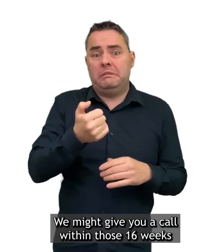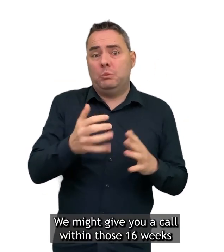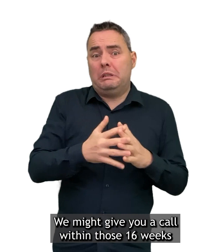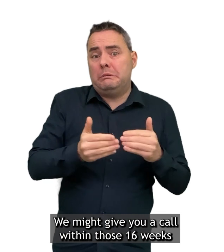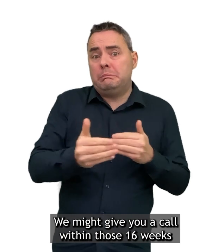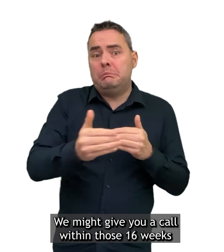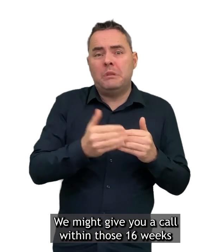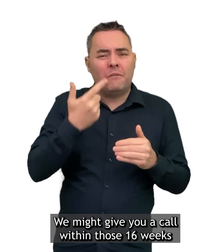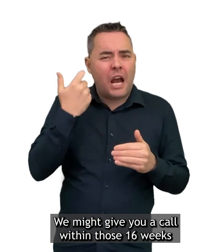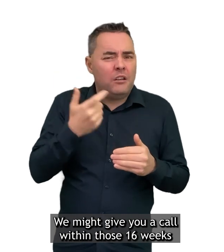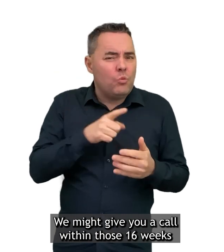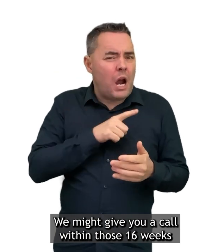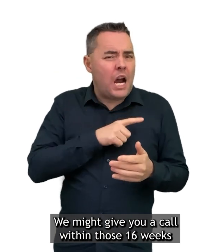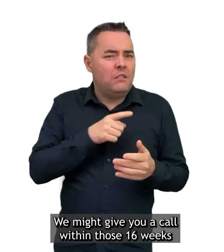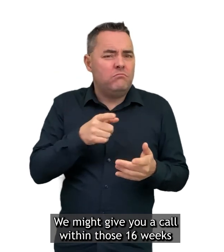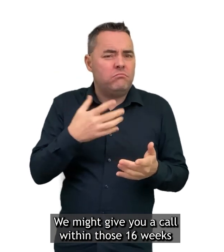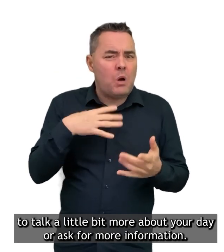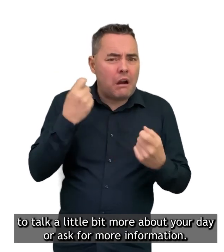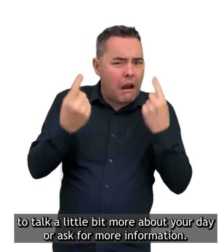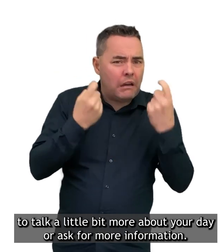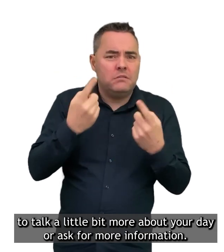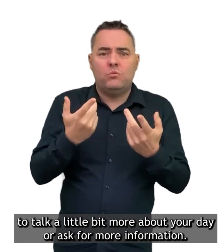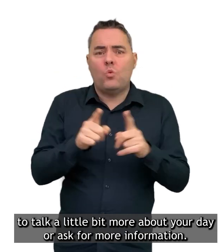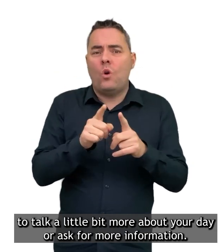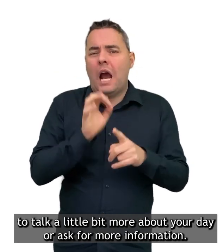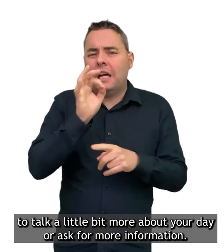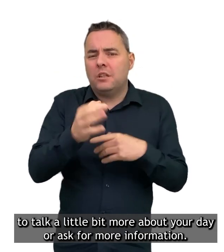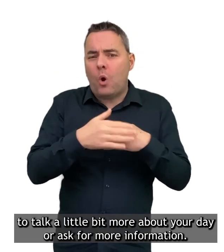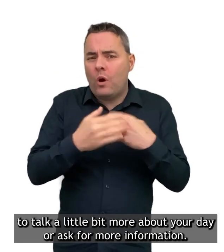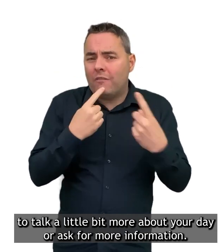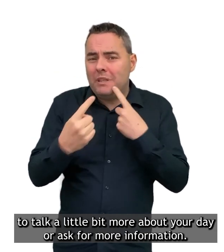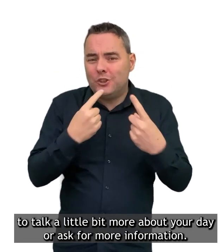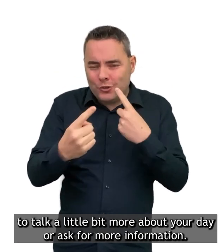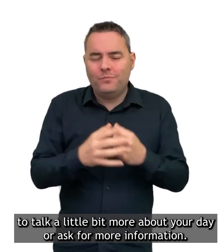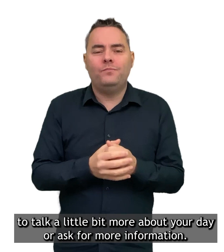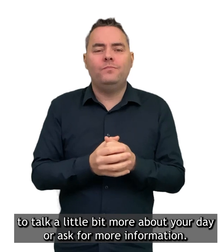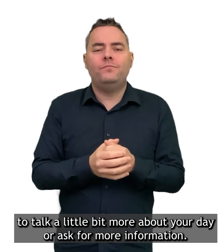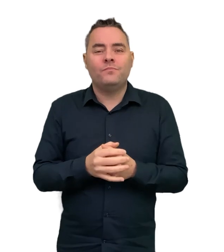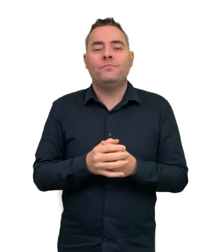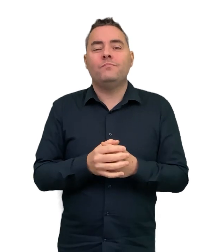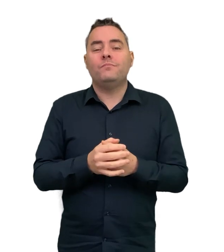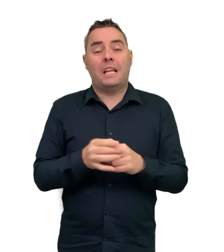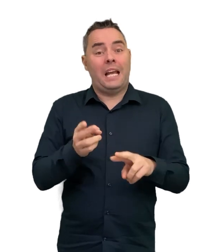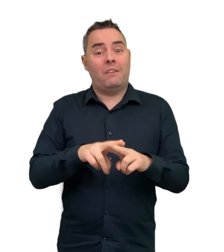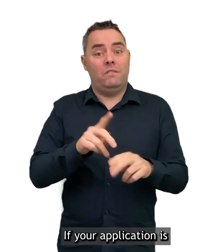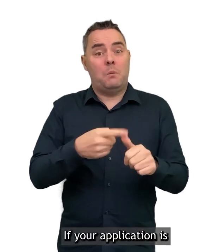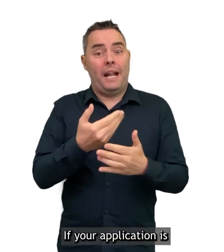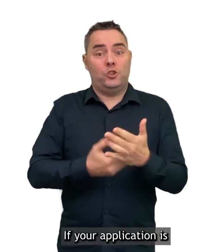those 16 weeks to talk a little bit more about your idea or ask for more information. If your